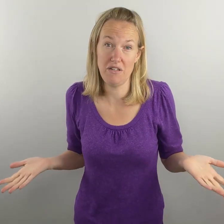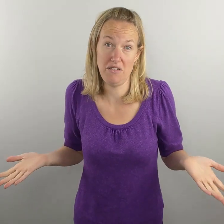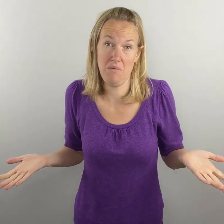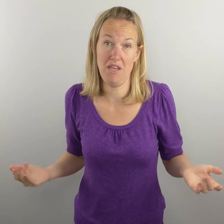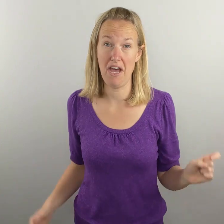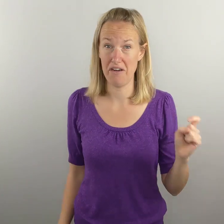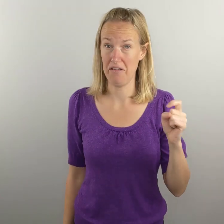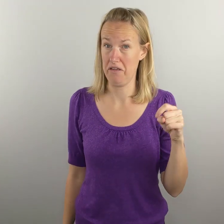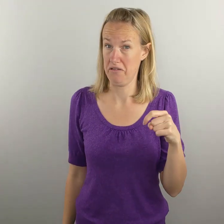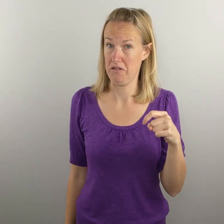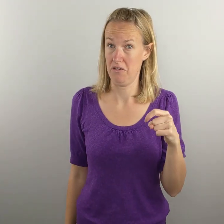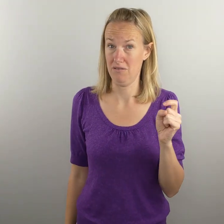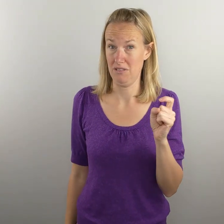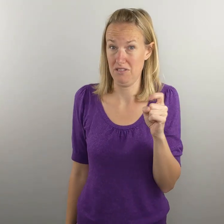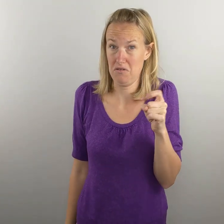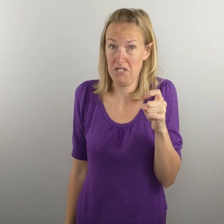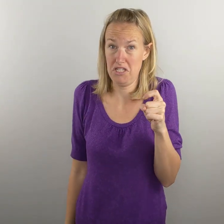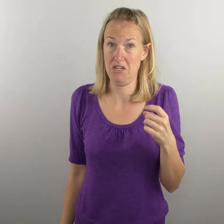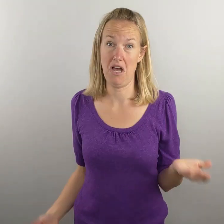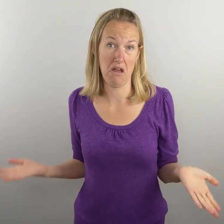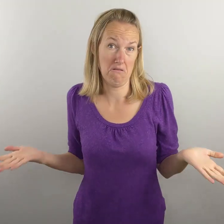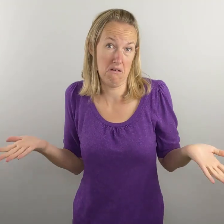see me adding like, it's a question, I don't know.